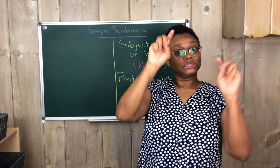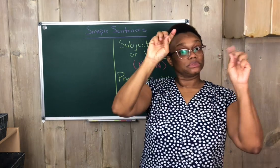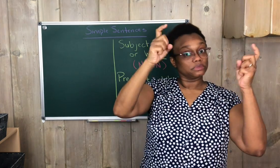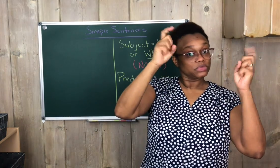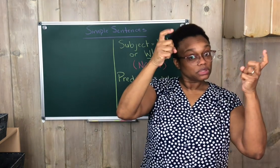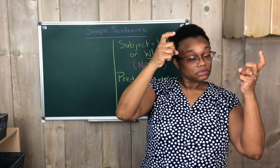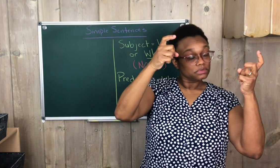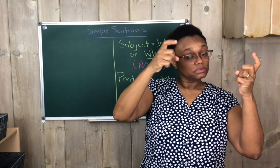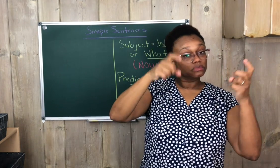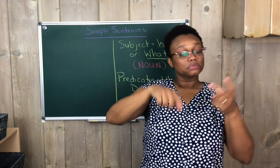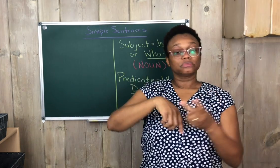subject